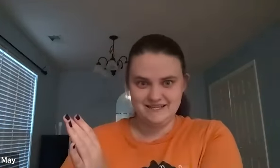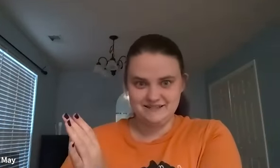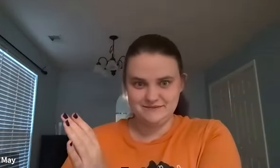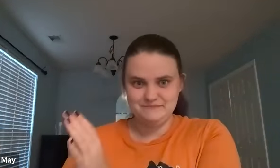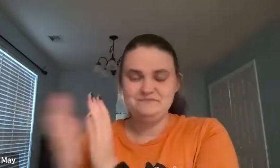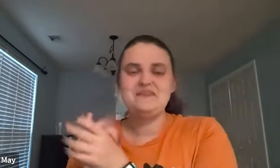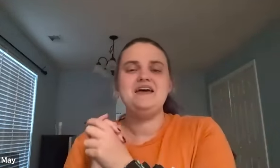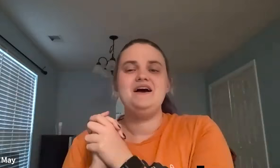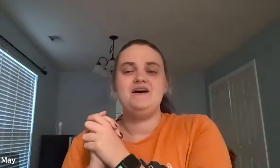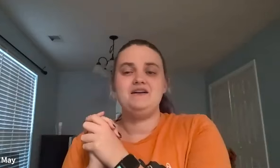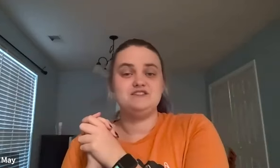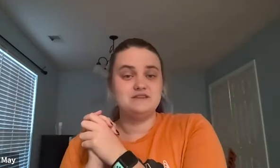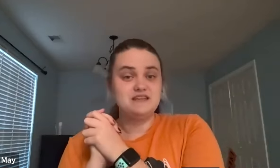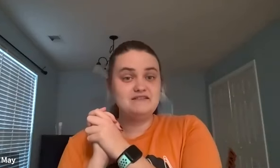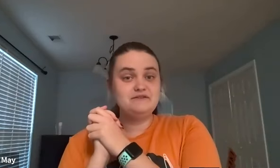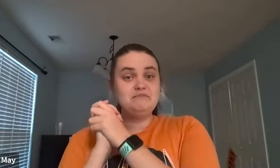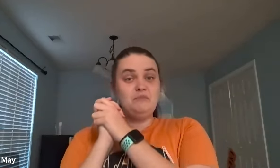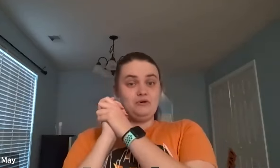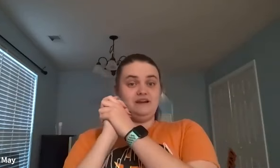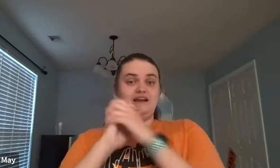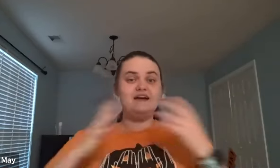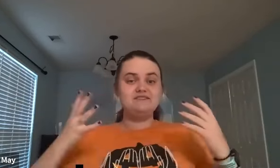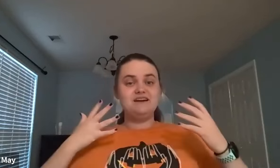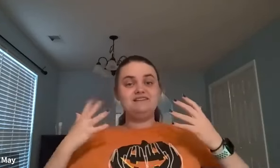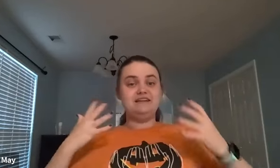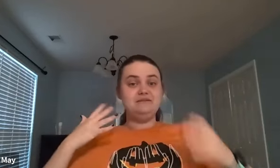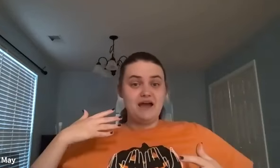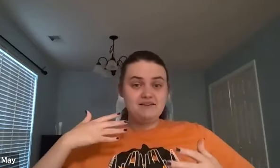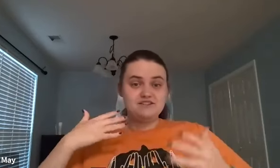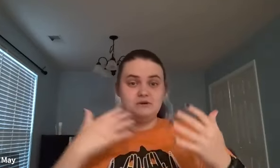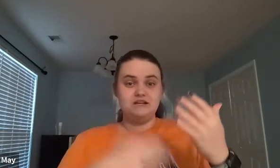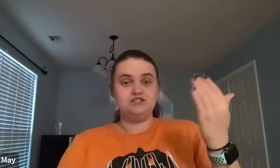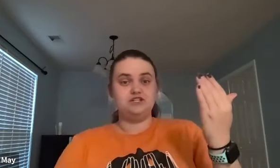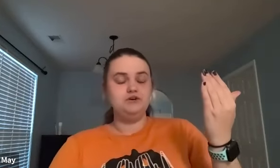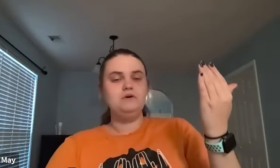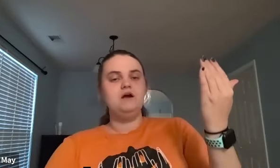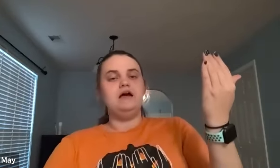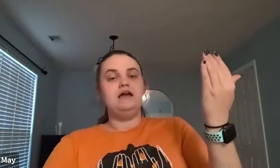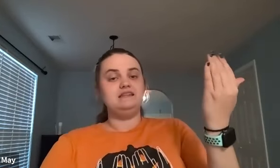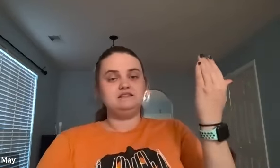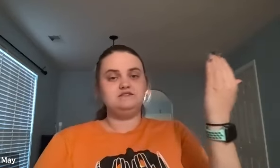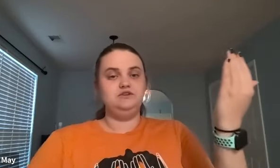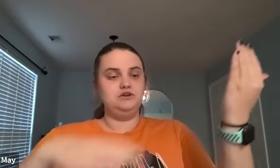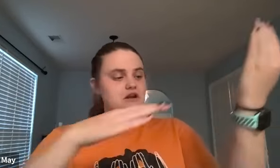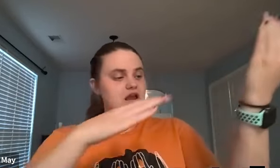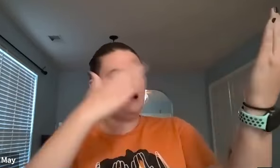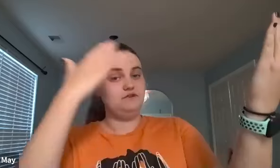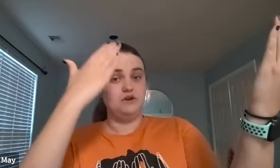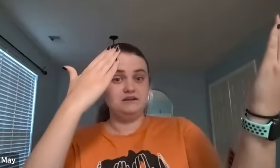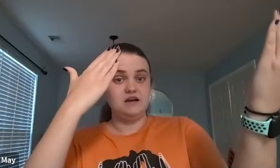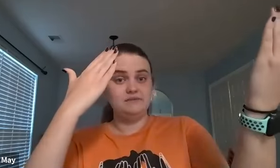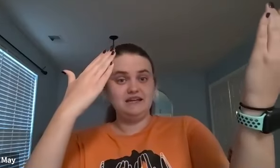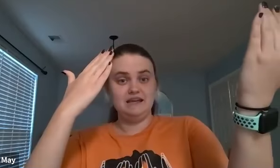signs. Okay, so the sign for morning, I have to kind of lean back so I can show you. You're going to have your non-dominant